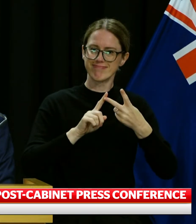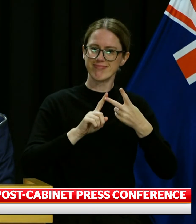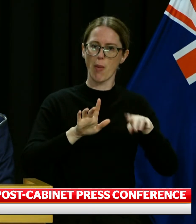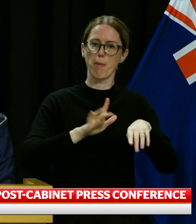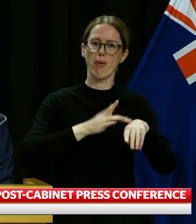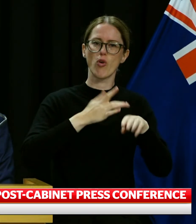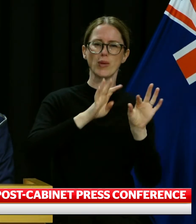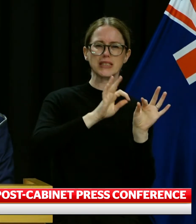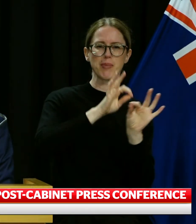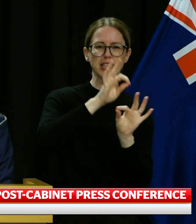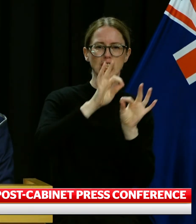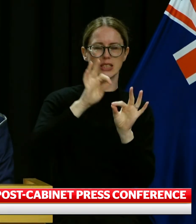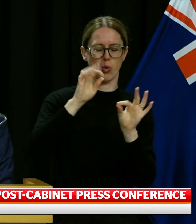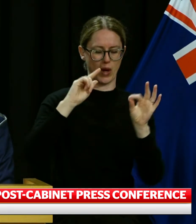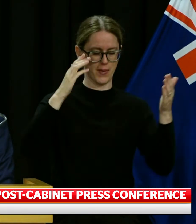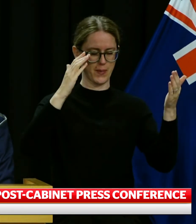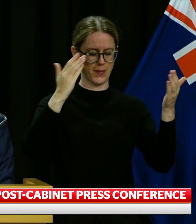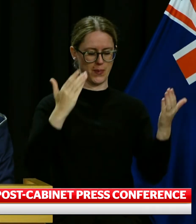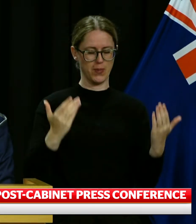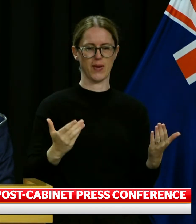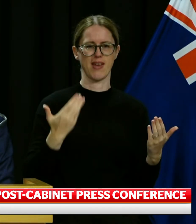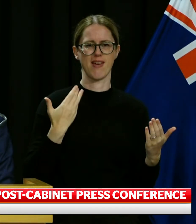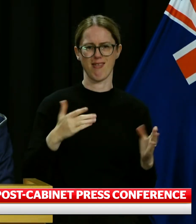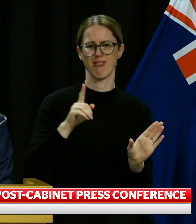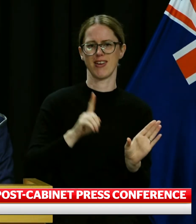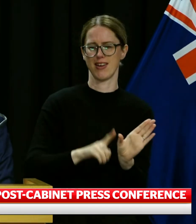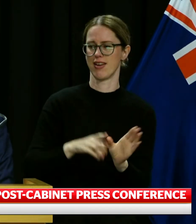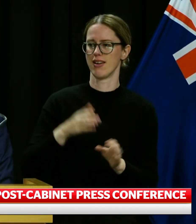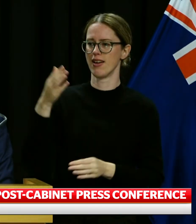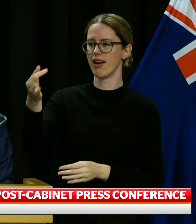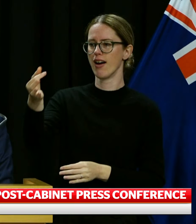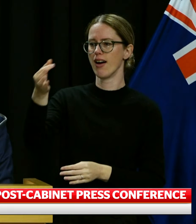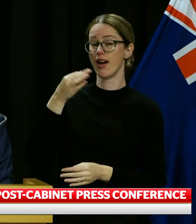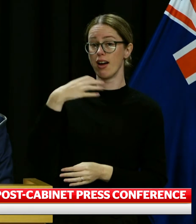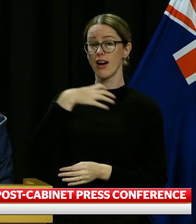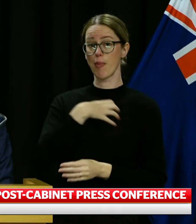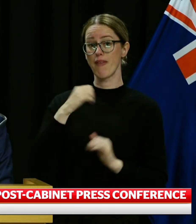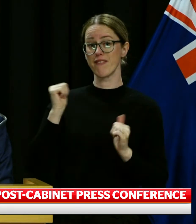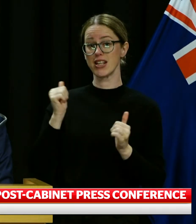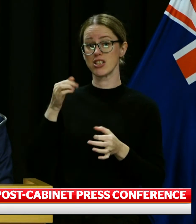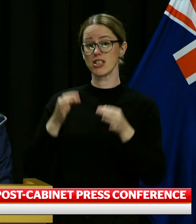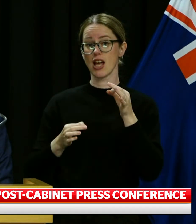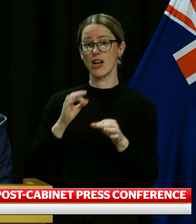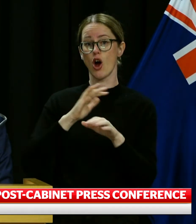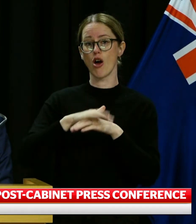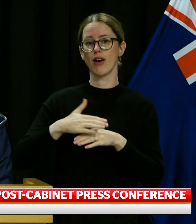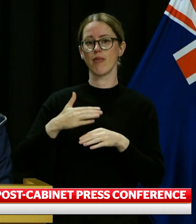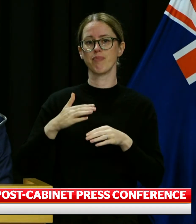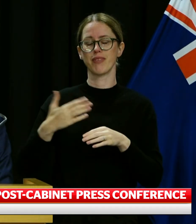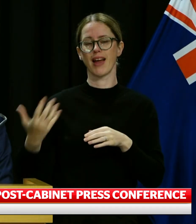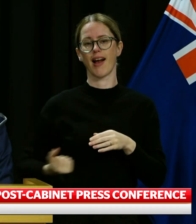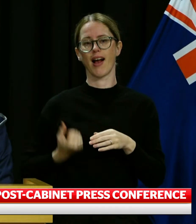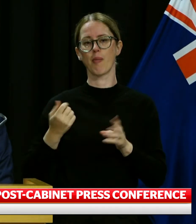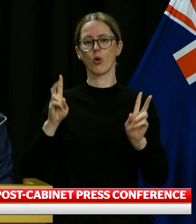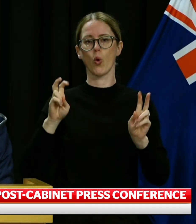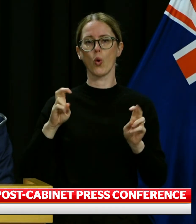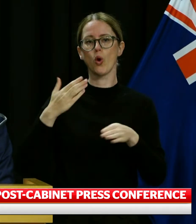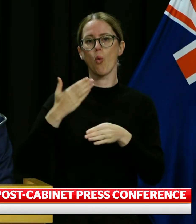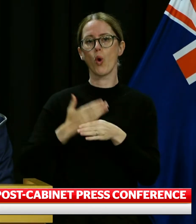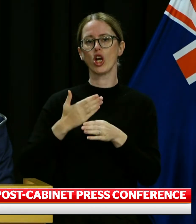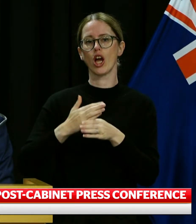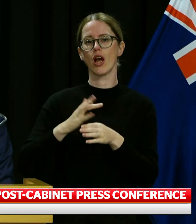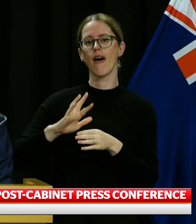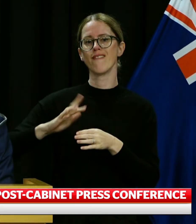we report against every year. The government made decisions on the outcome of the Working for Families review. I